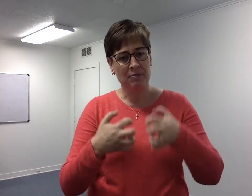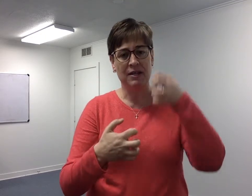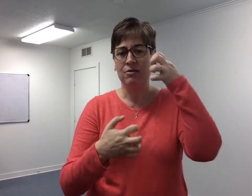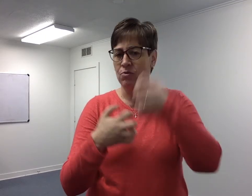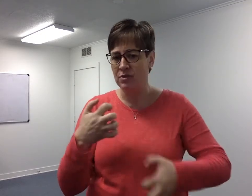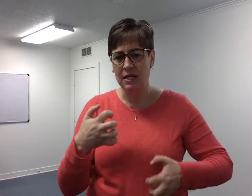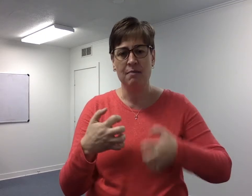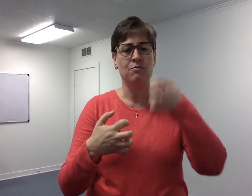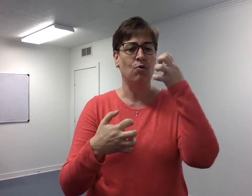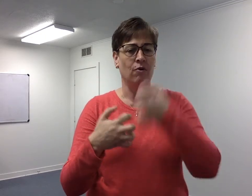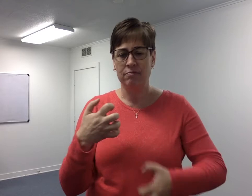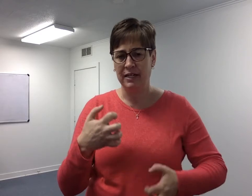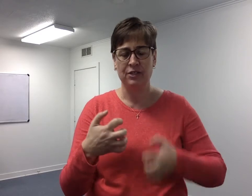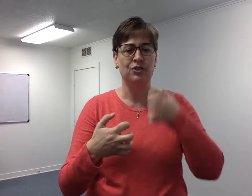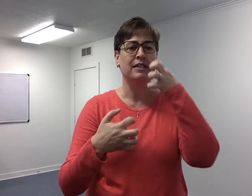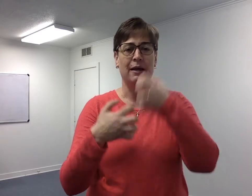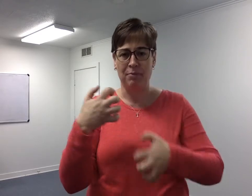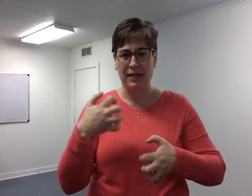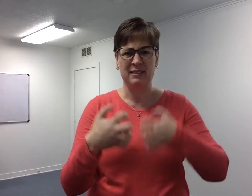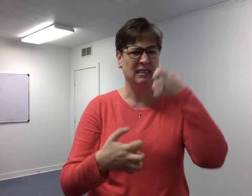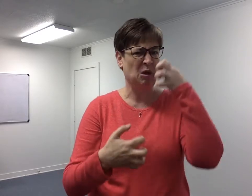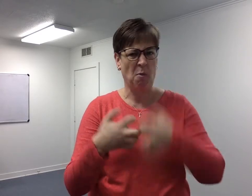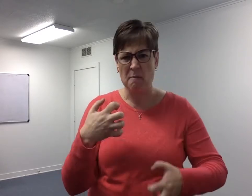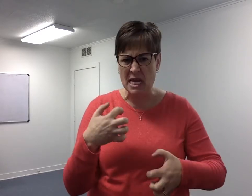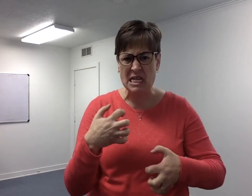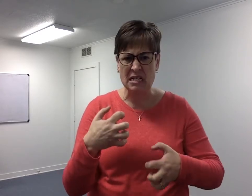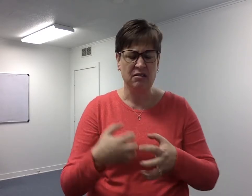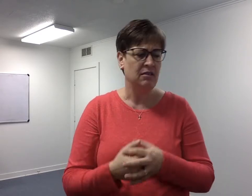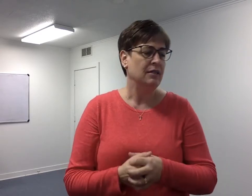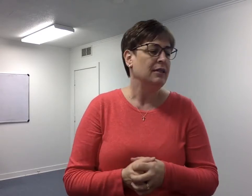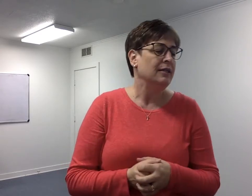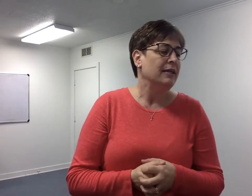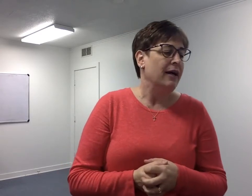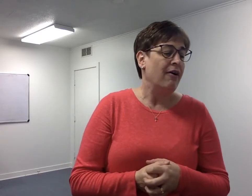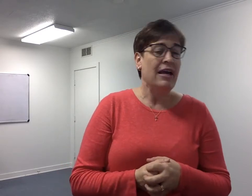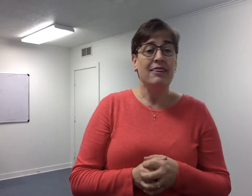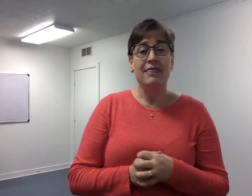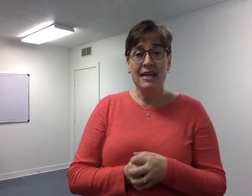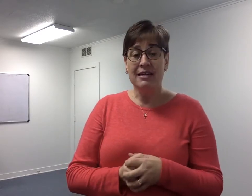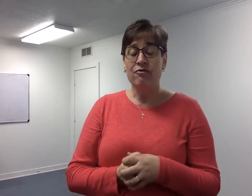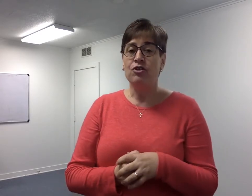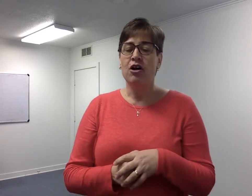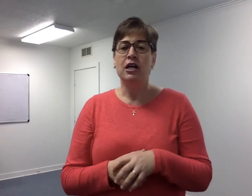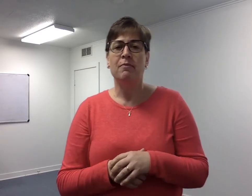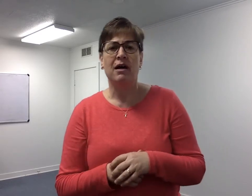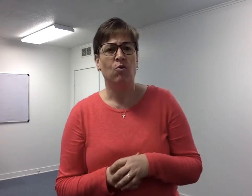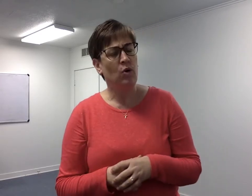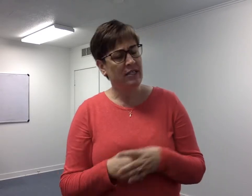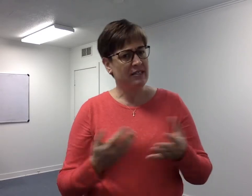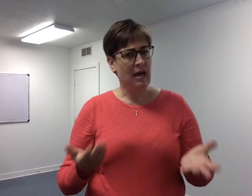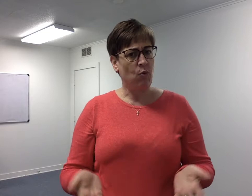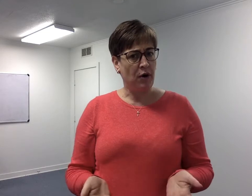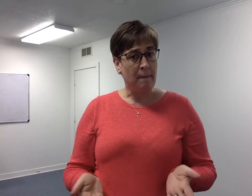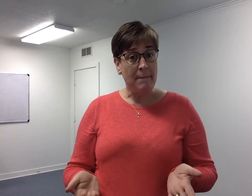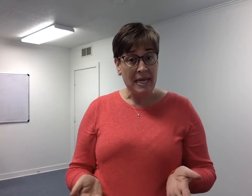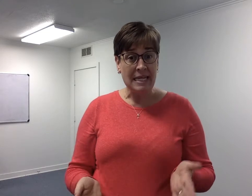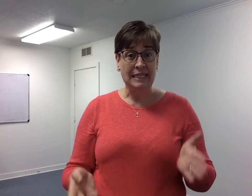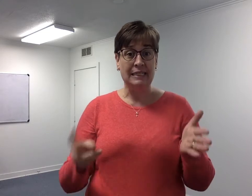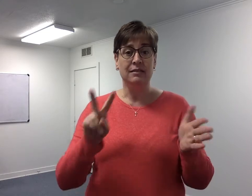some, or it can just stay in place. He's so mean. All right, then if you're talking about what does that word mean,